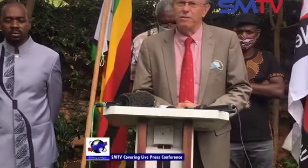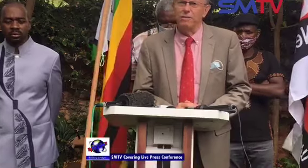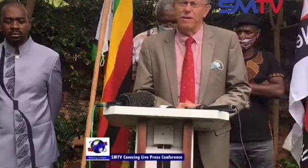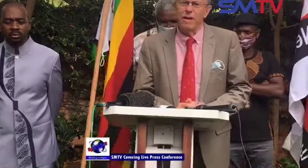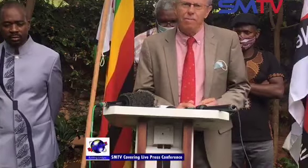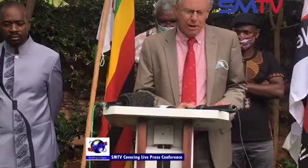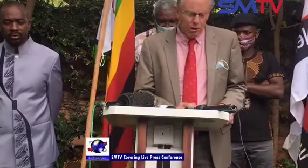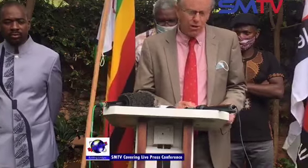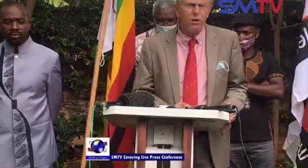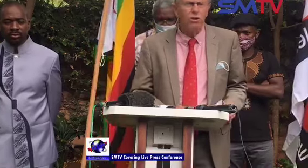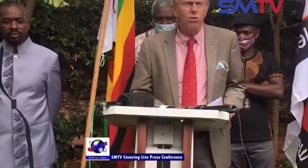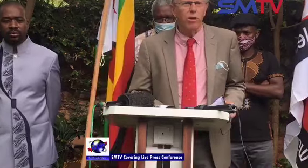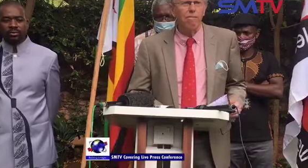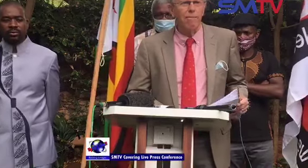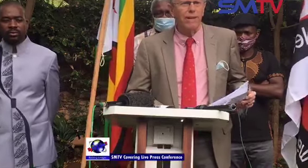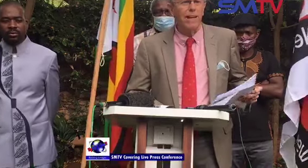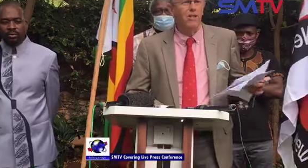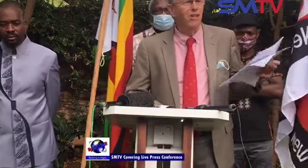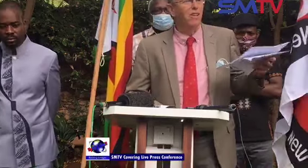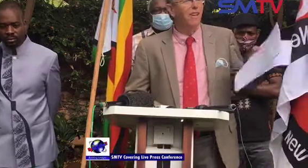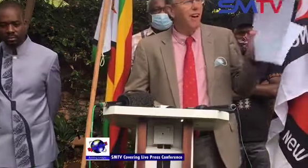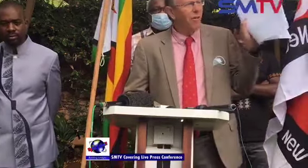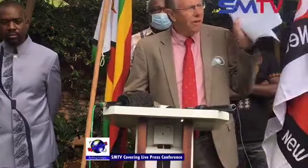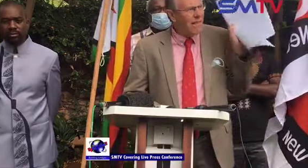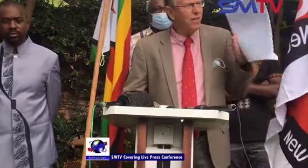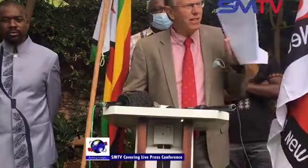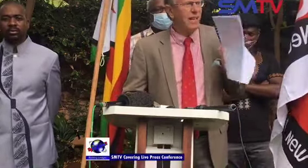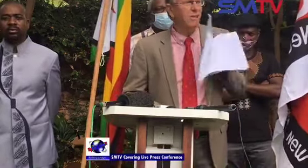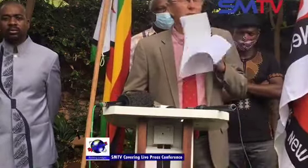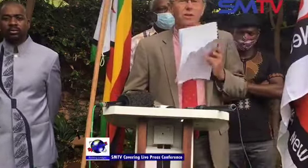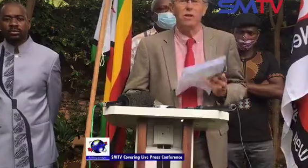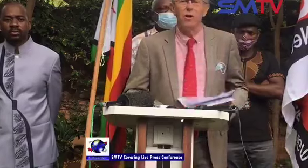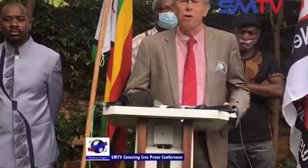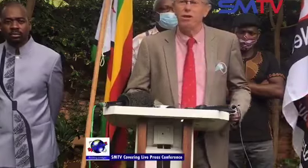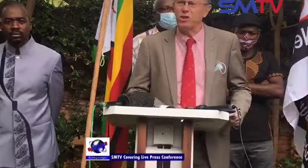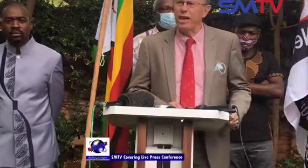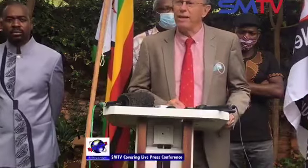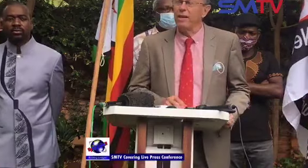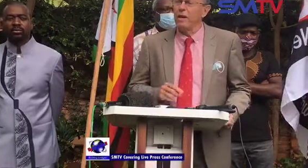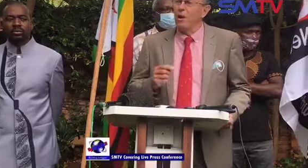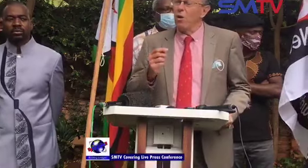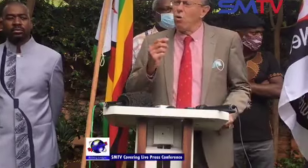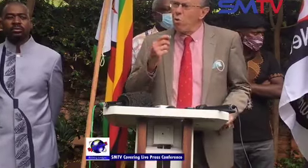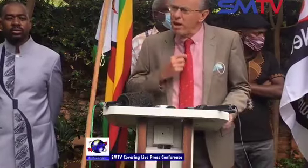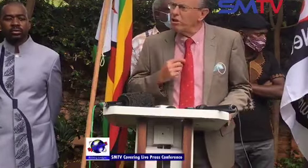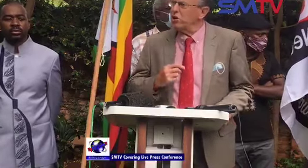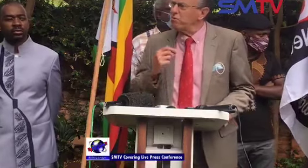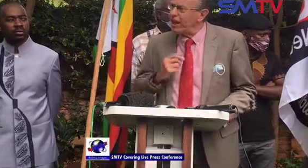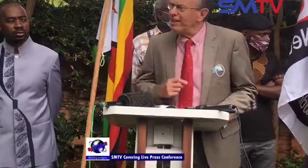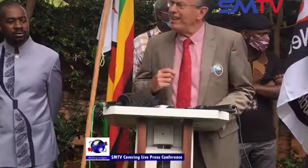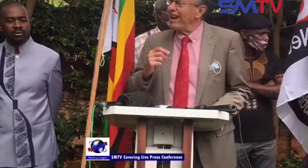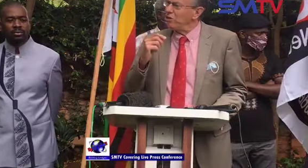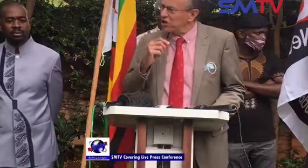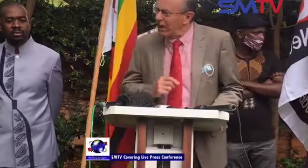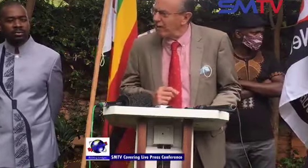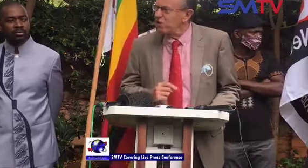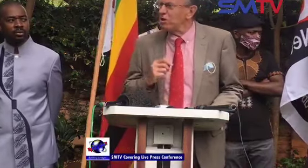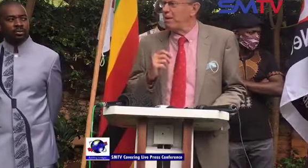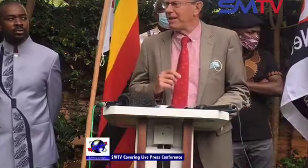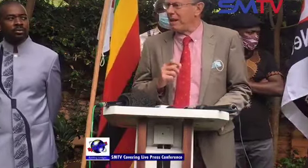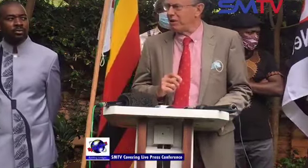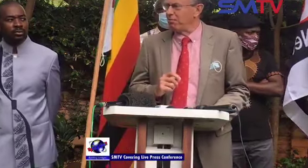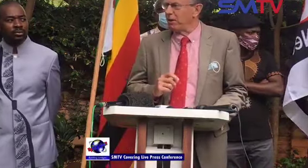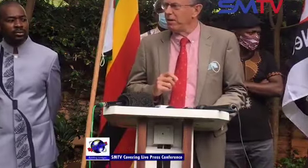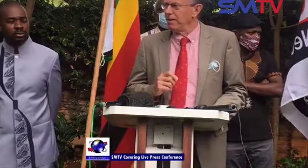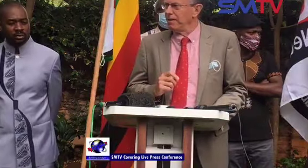nation. Because through the publication of these accounts, we are saying we are subjecting ourselves to